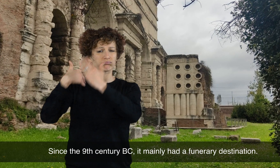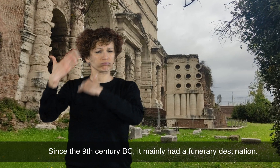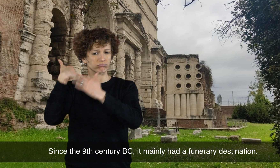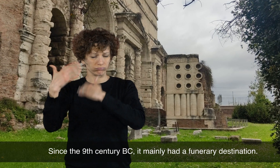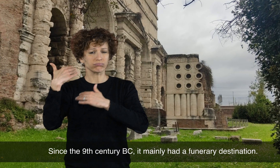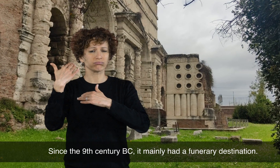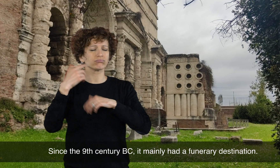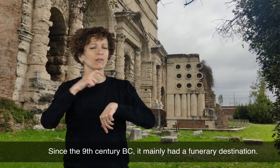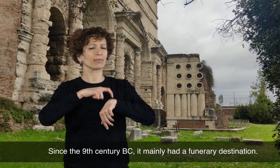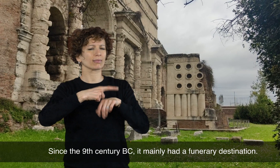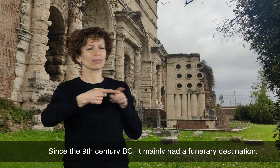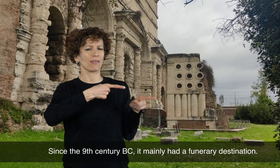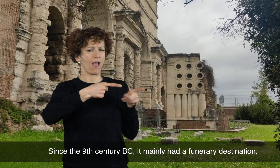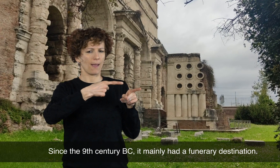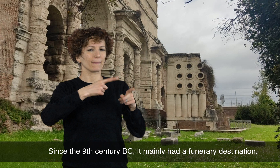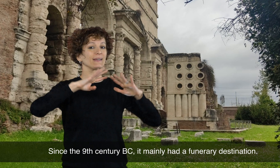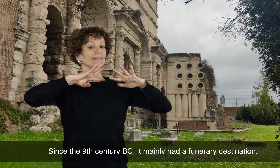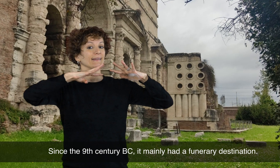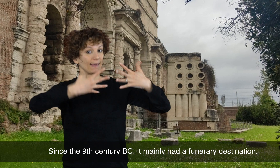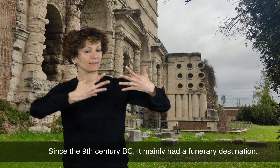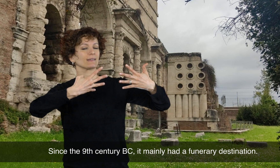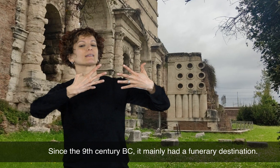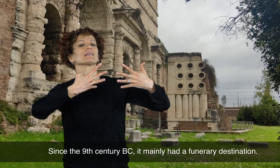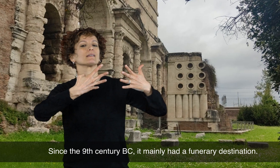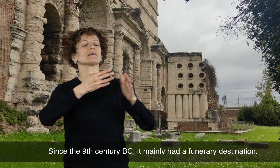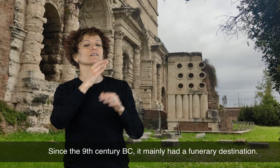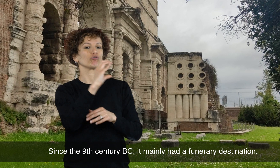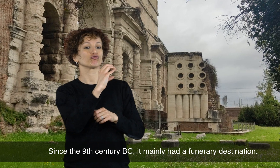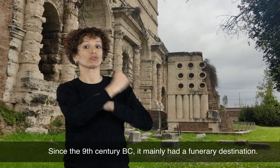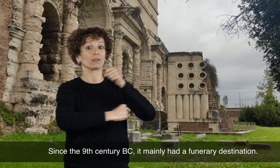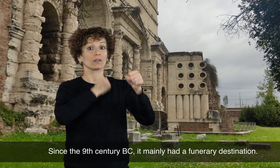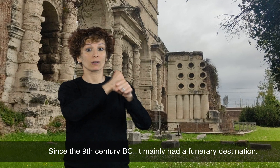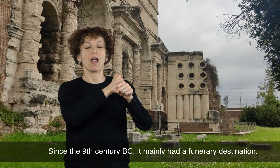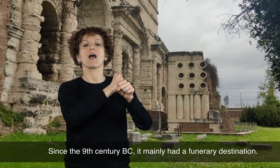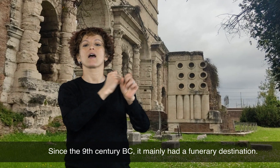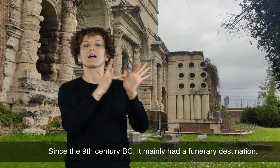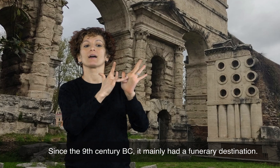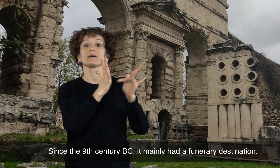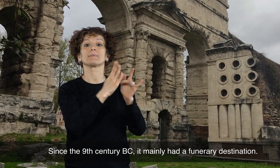Since the 9th century BC, it mainly had a funerary destination.